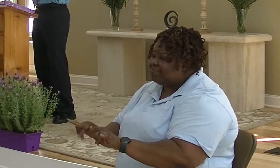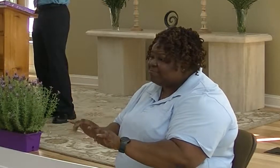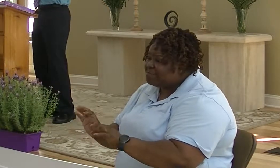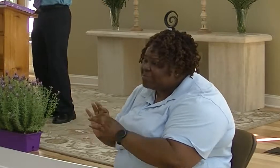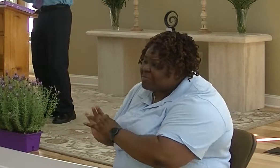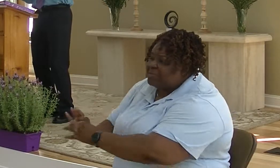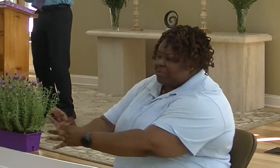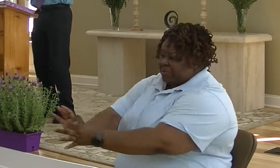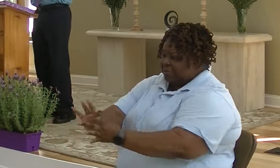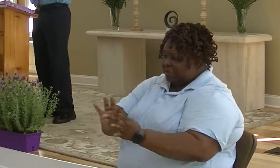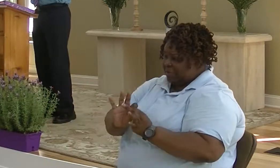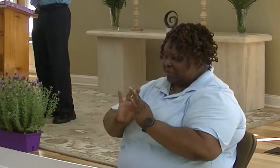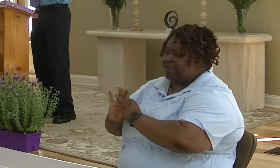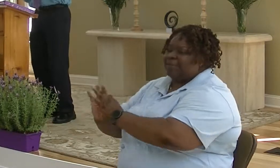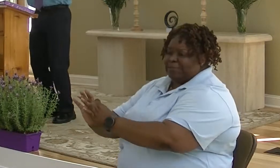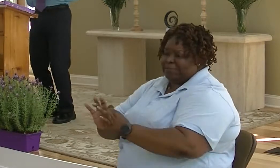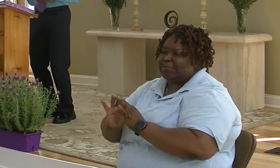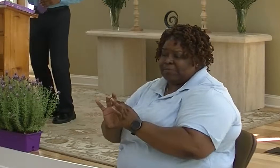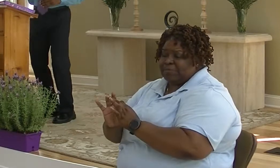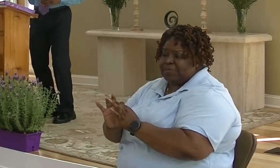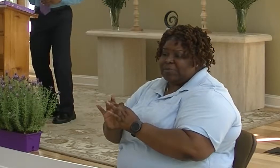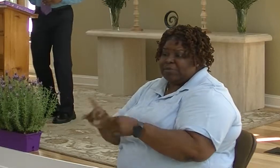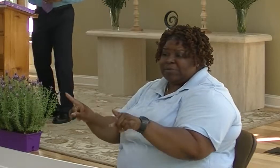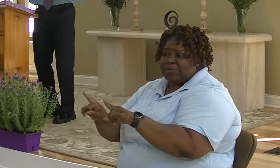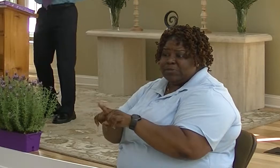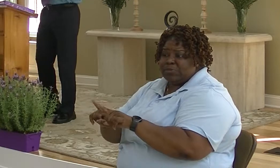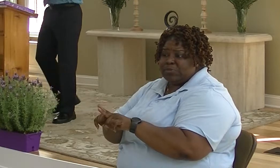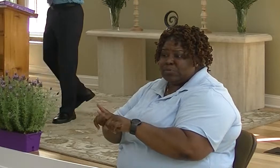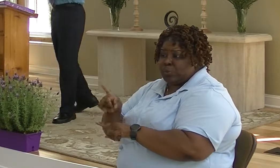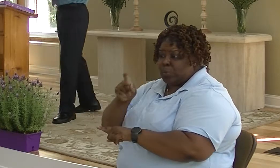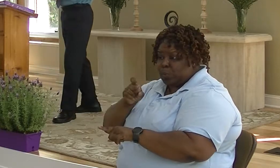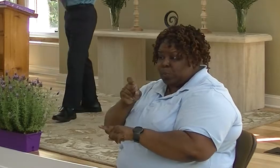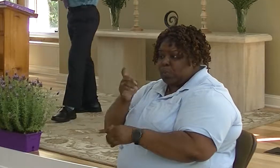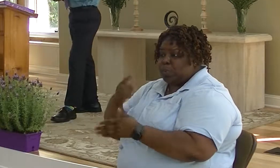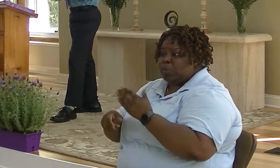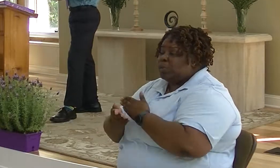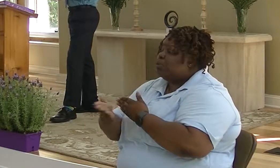unison, in harmony. Is also who and what you are.